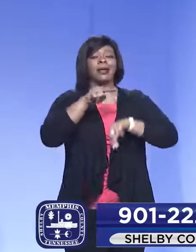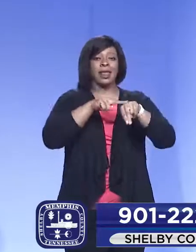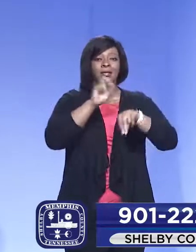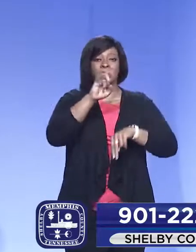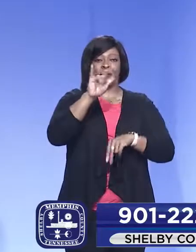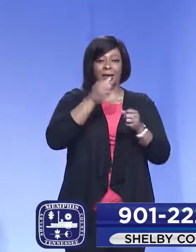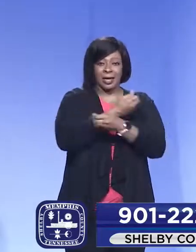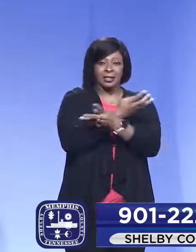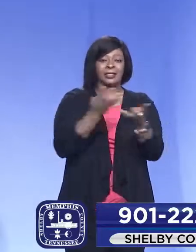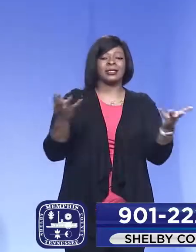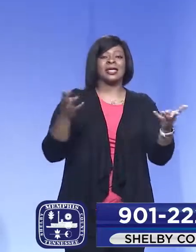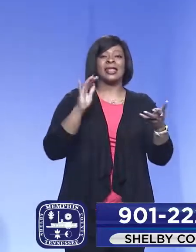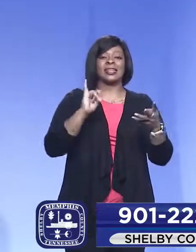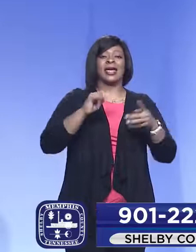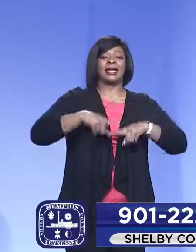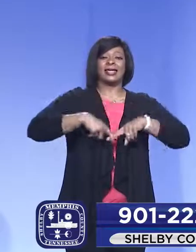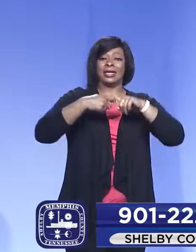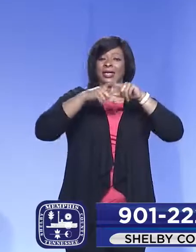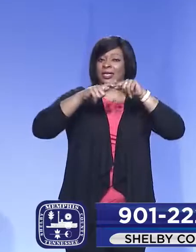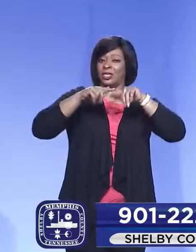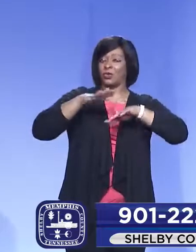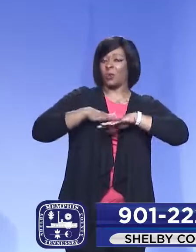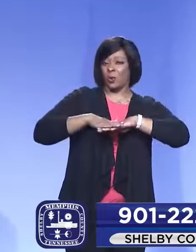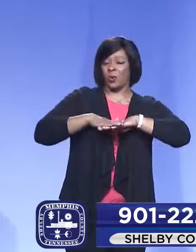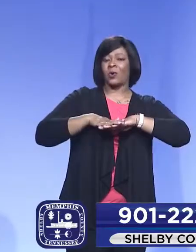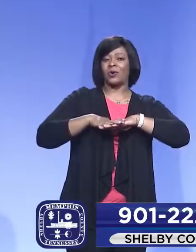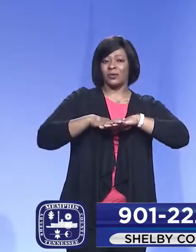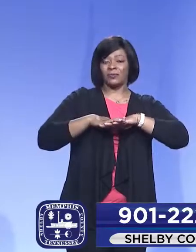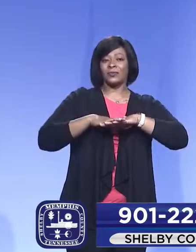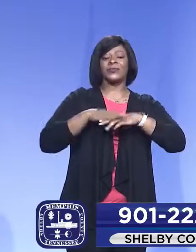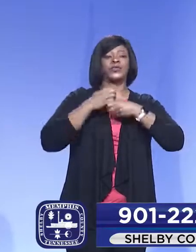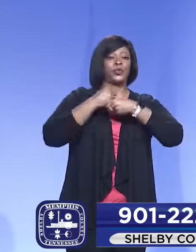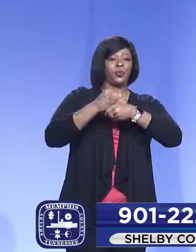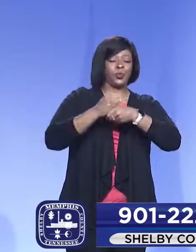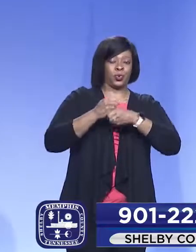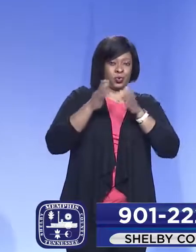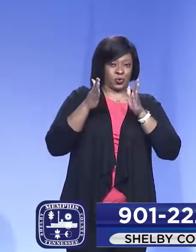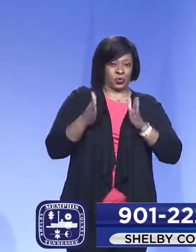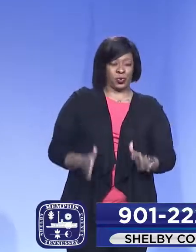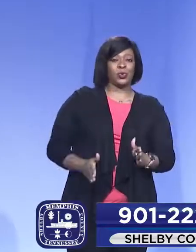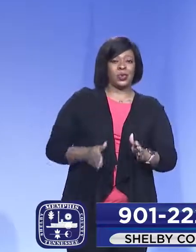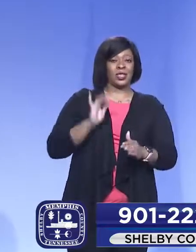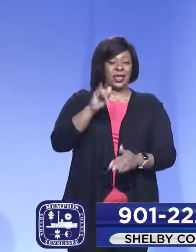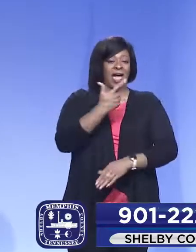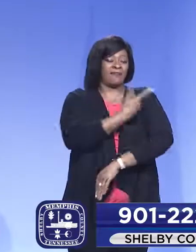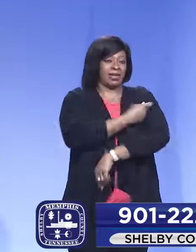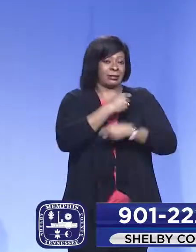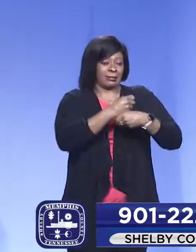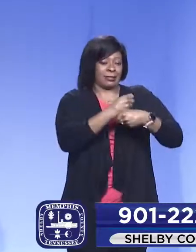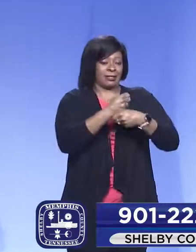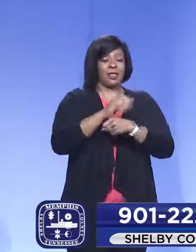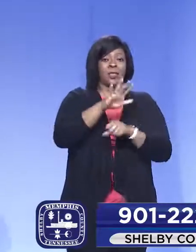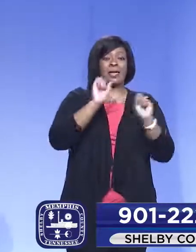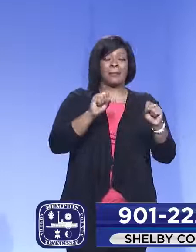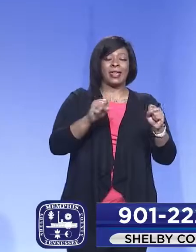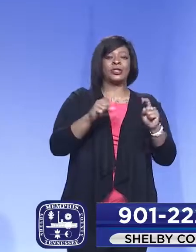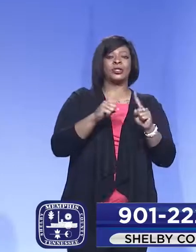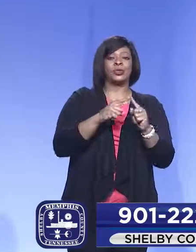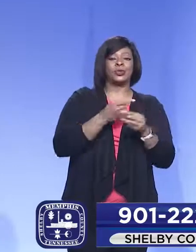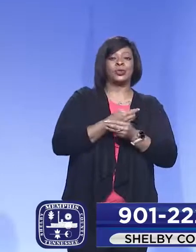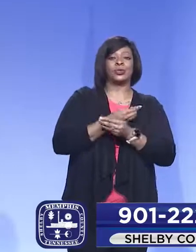chain, which hinges on the producers of the vaccine and their ability